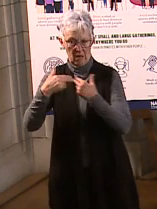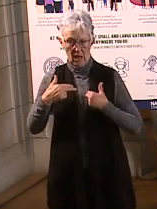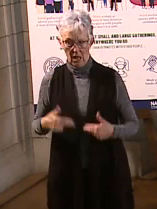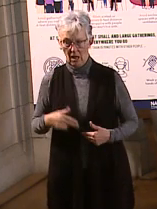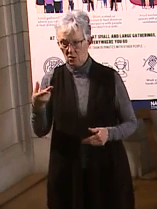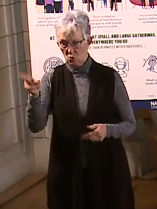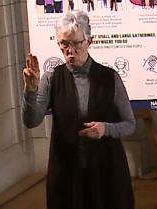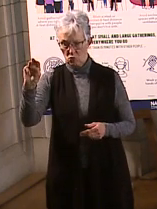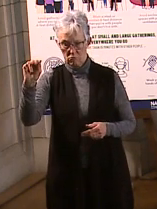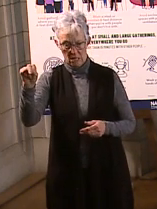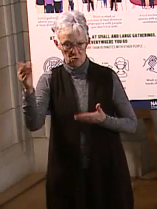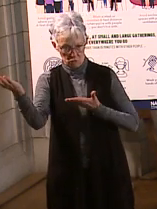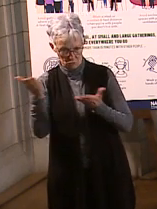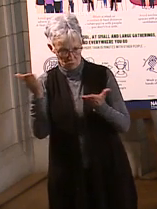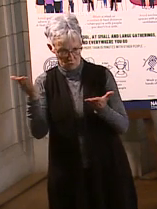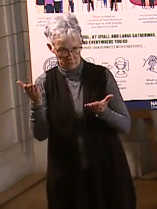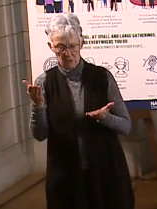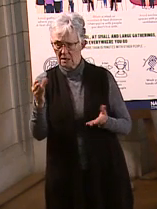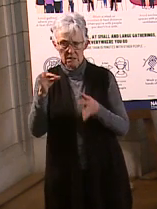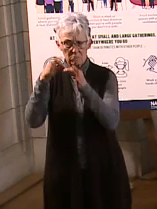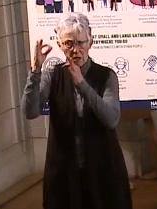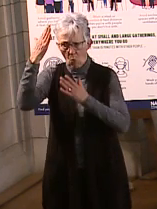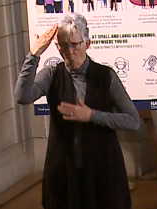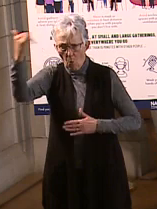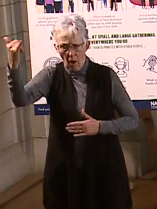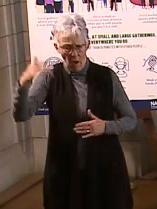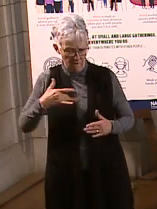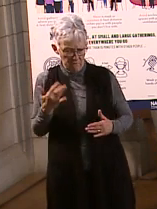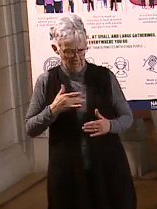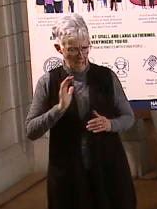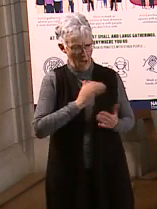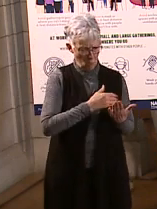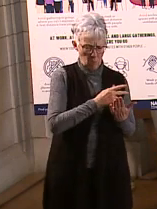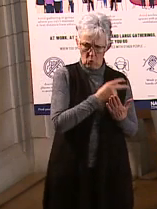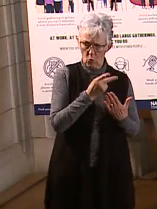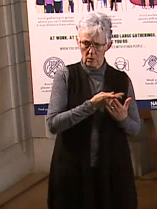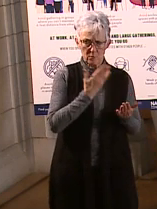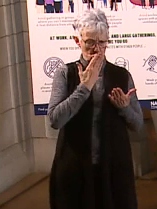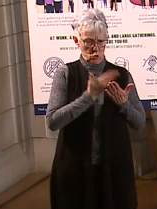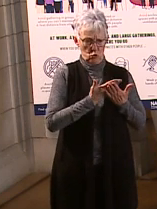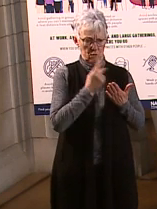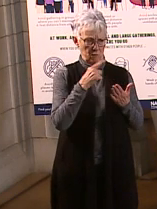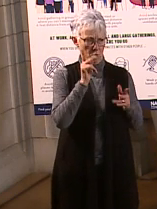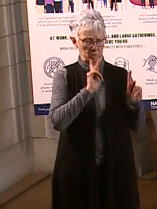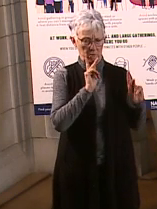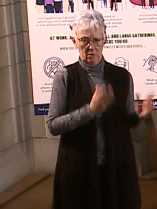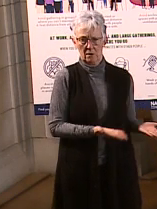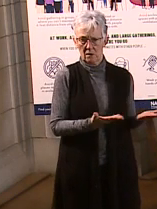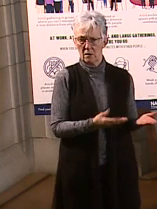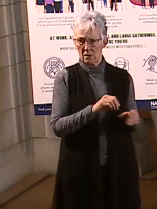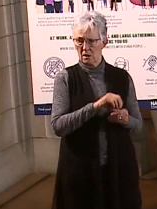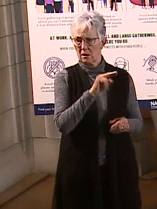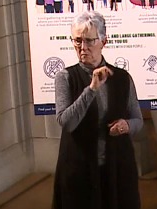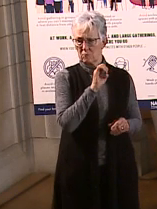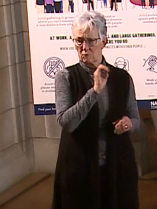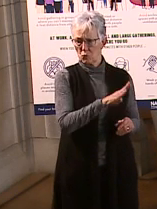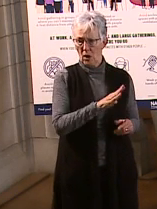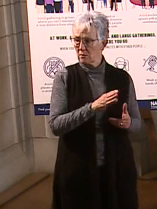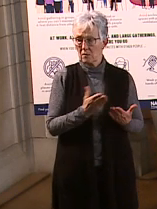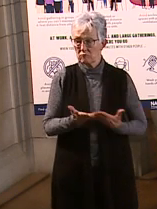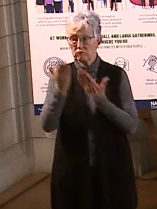deal, not only for the folks here in Nebraska, but also for the federal government. And take it from there with regard to that program